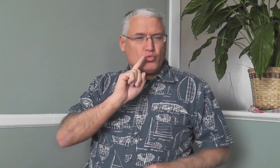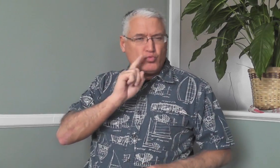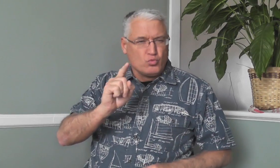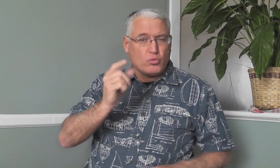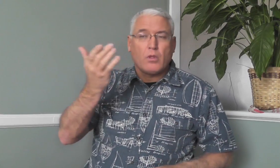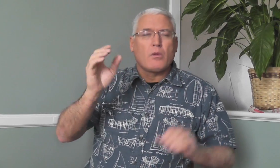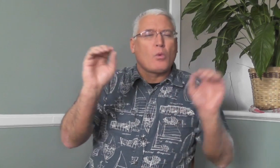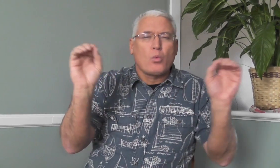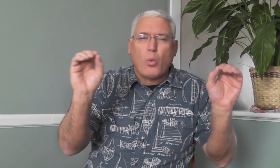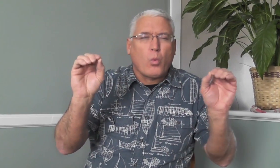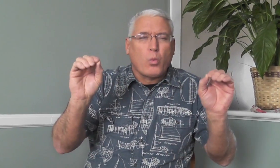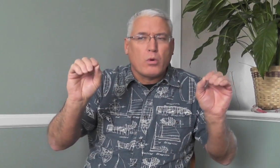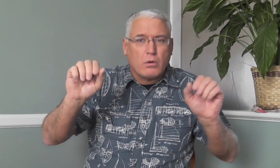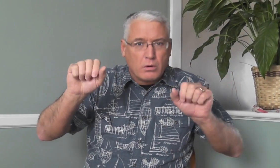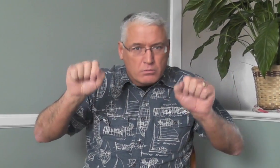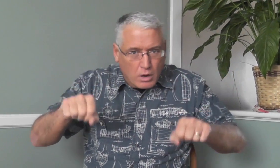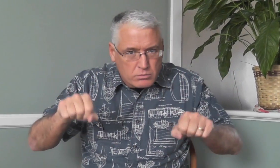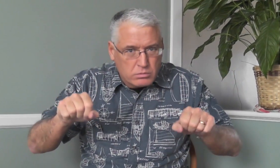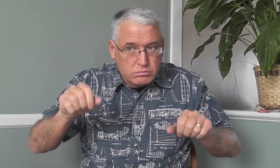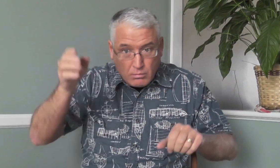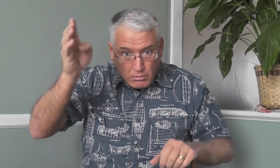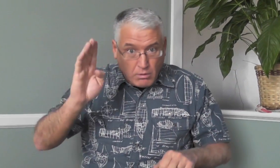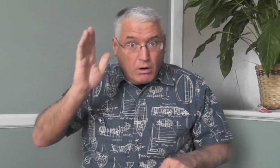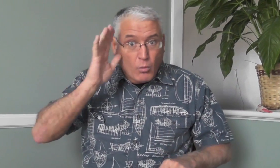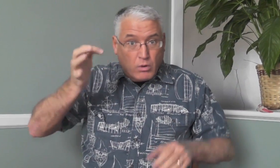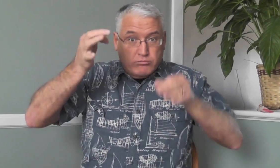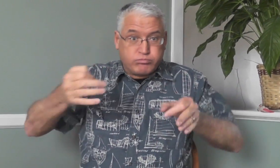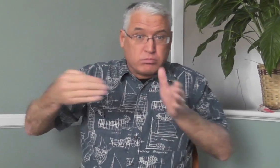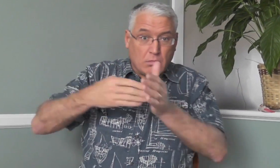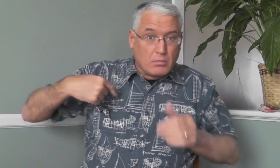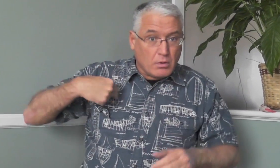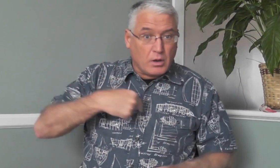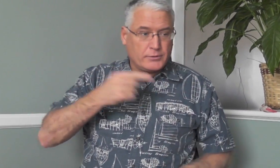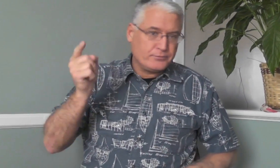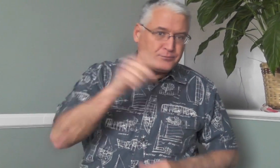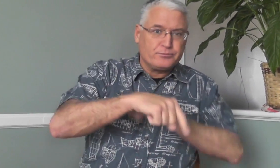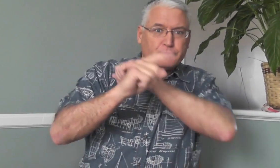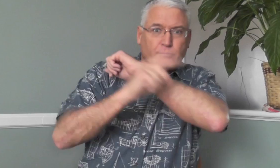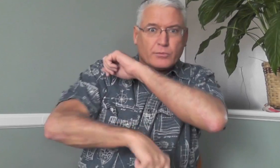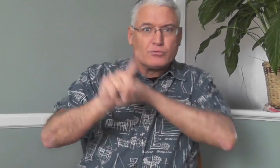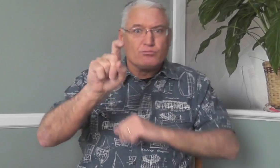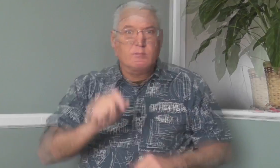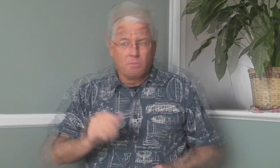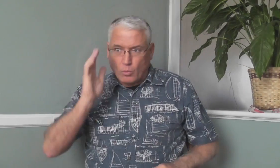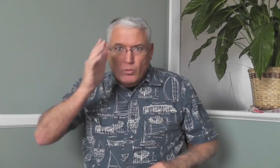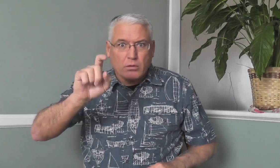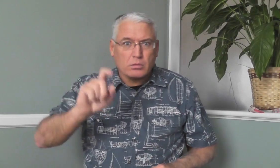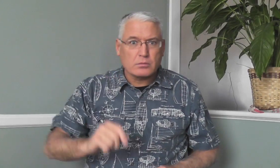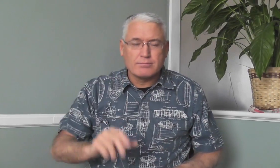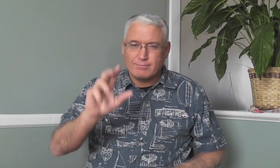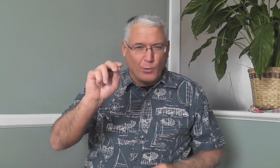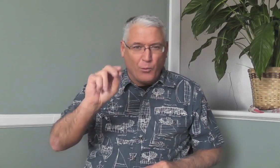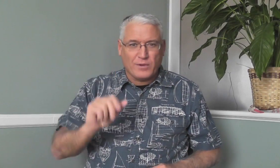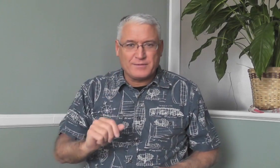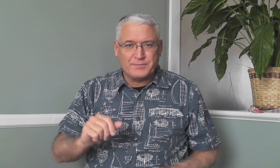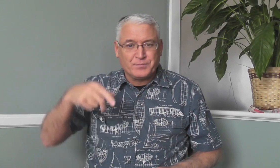be absolutely sure that there is no possibility that God will condemn us. Is that right? That's right.